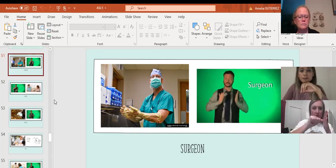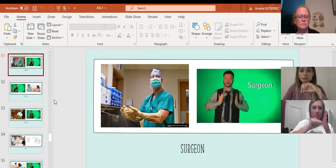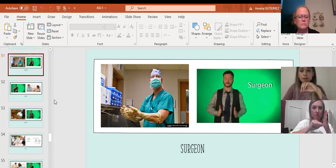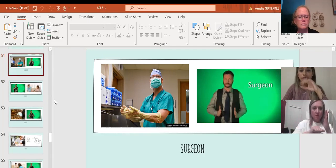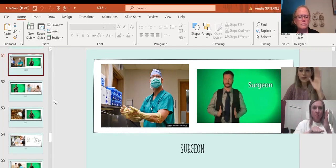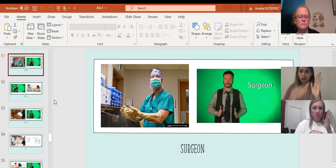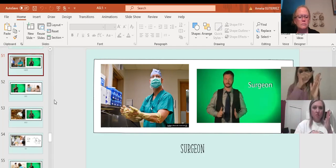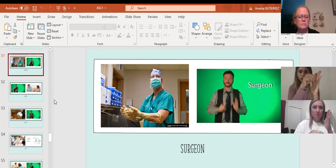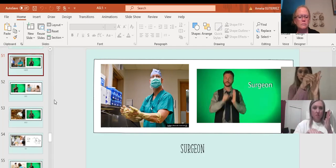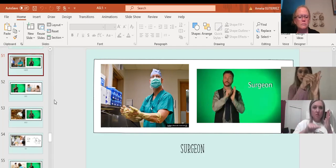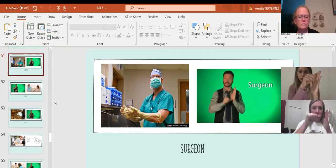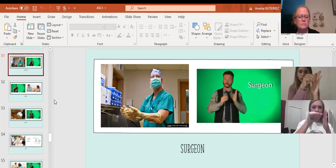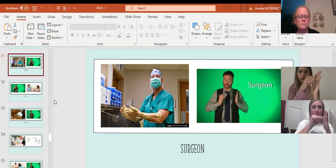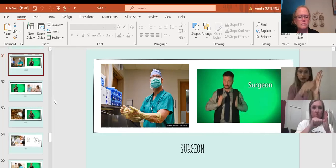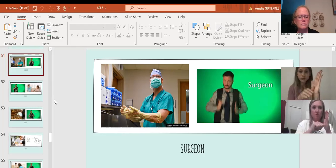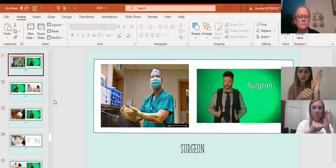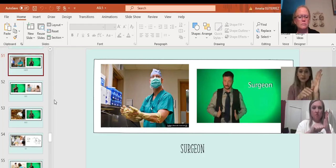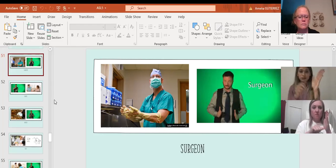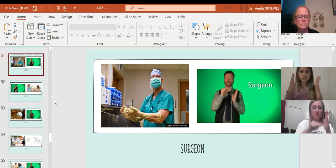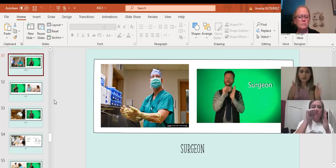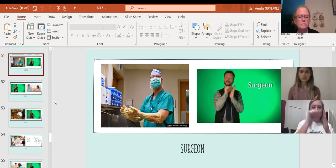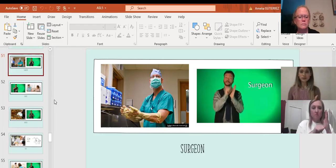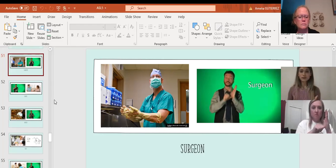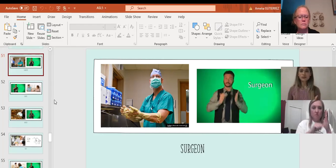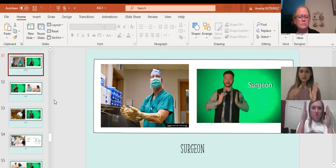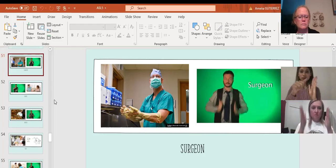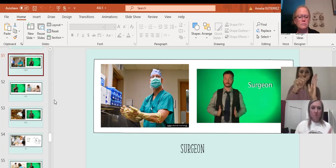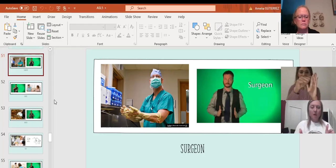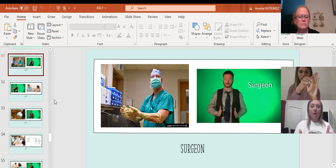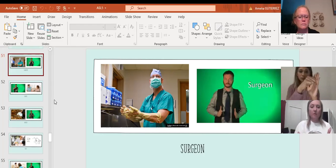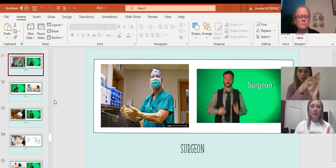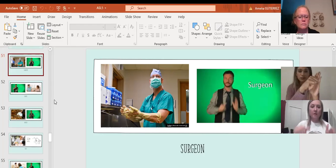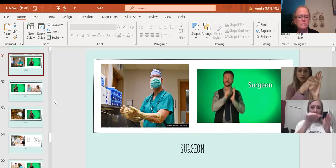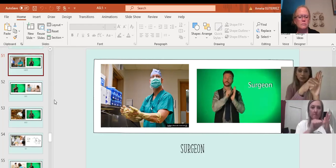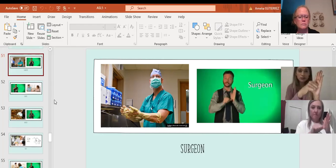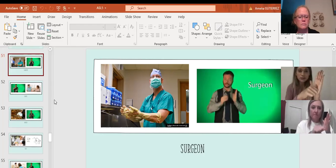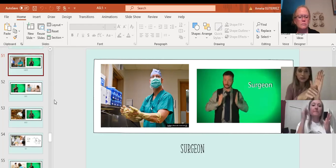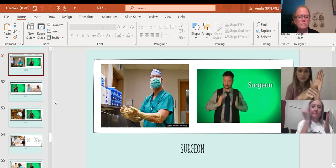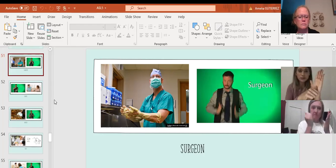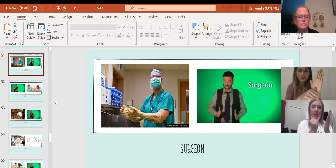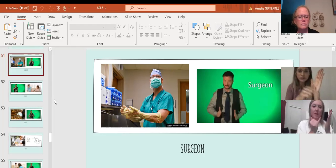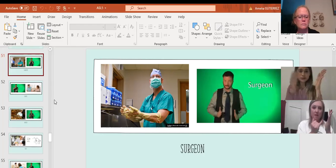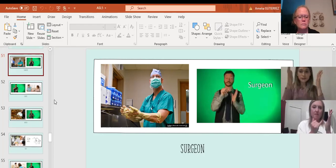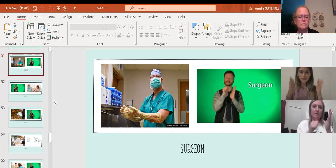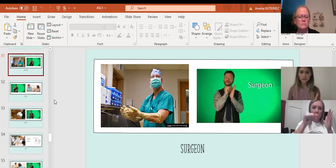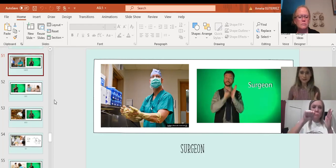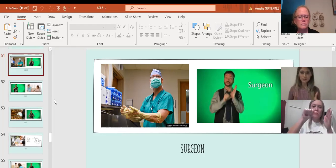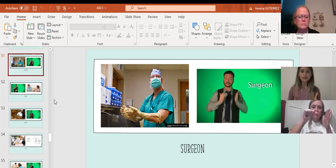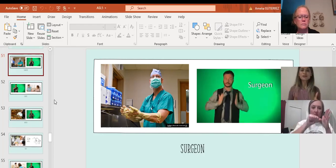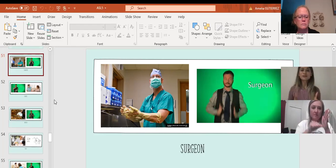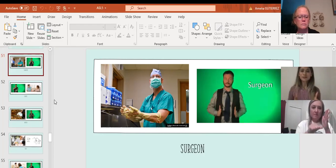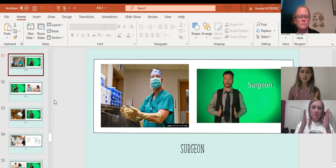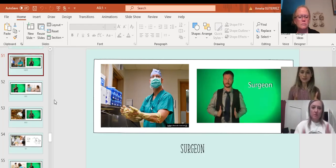down the hand, and he's doing the person. So artist is with your pinky, and